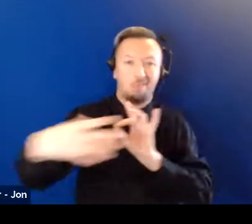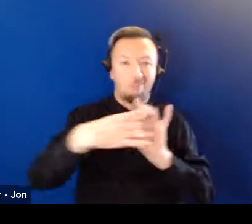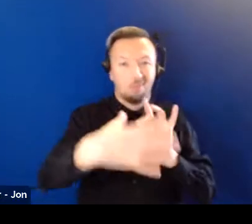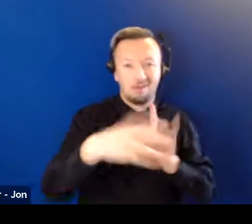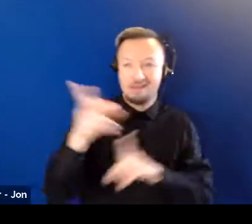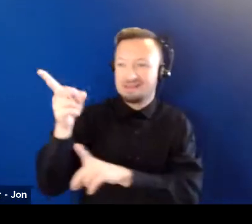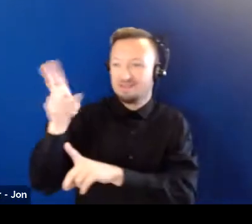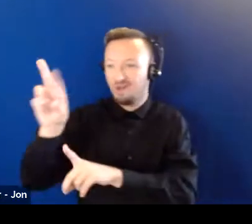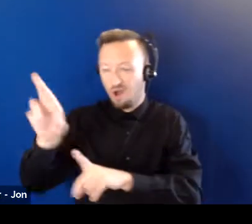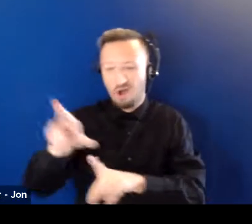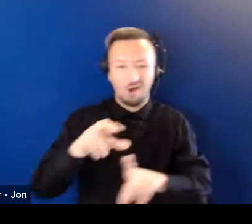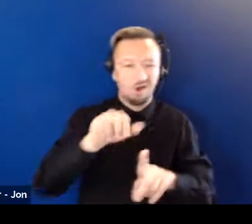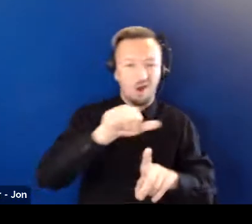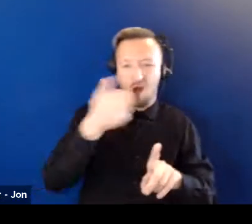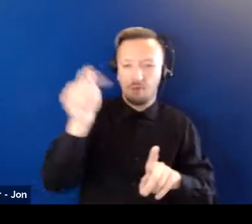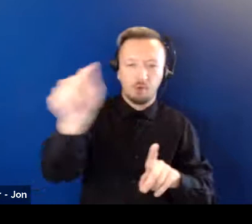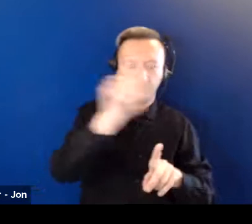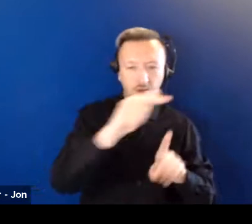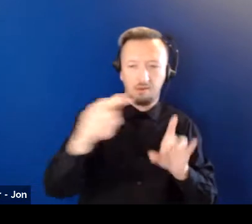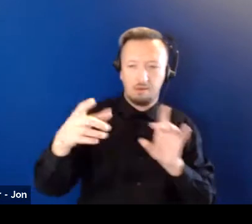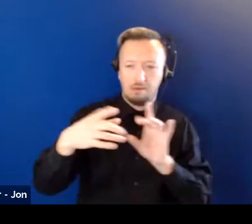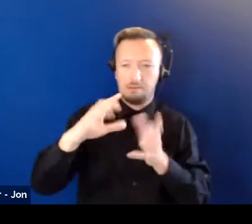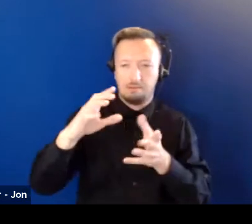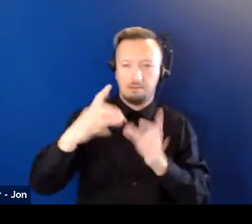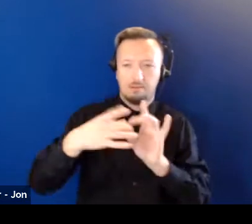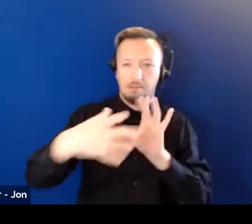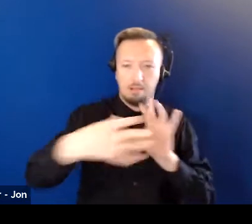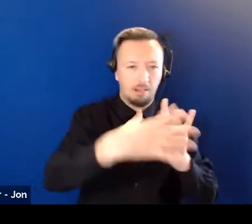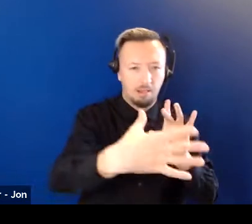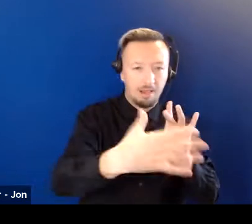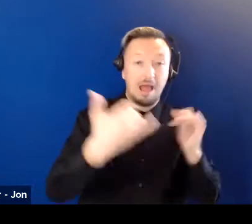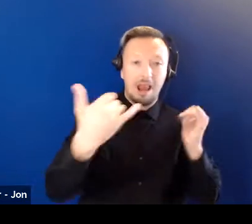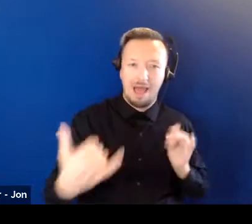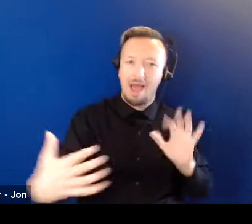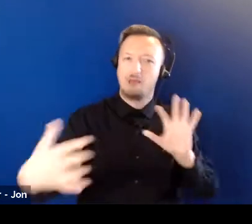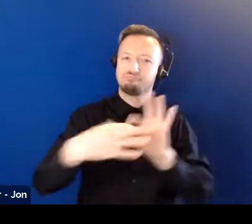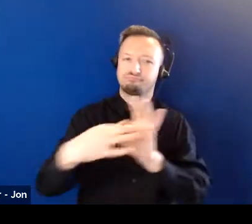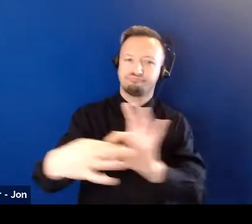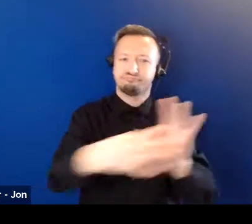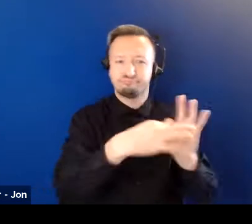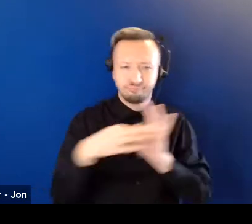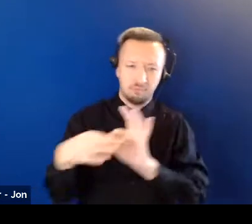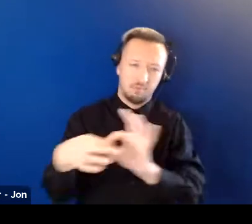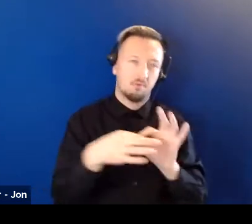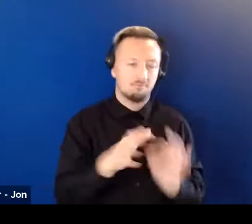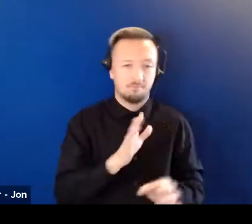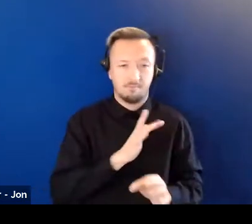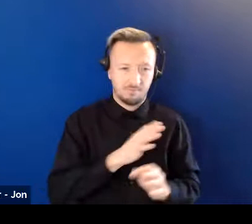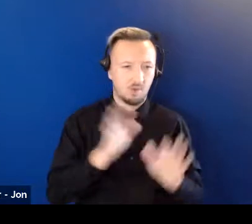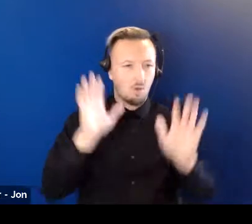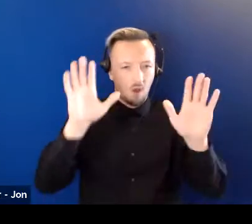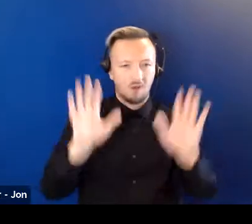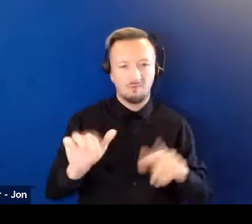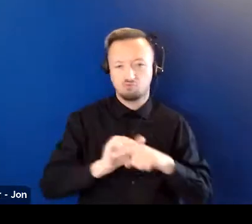DVR and some of our other vendors. And we did not have this program before. And so it has been an entire training